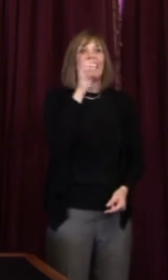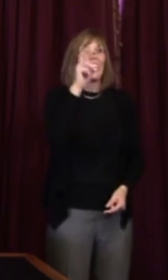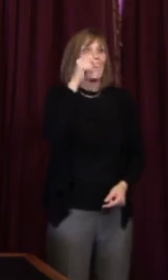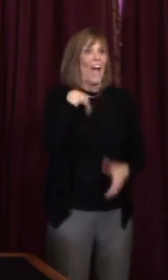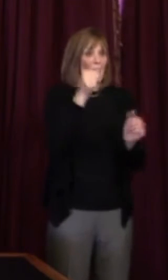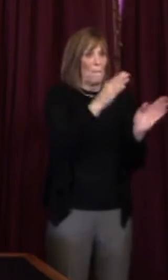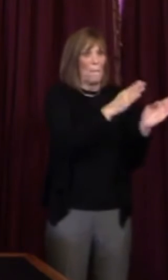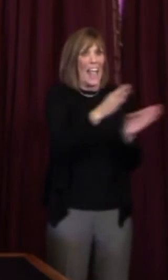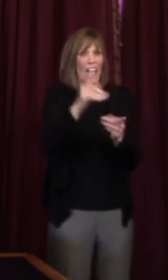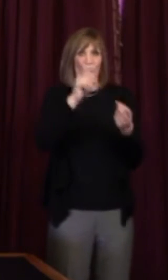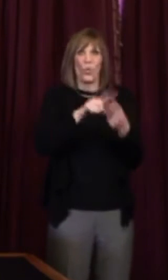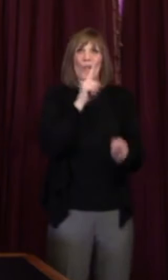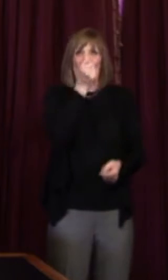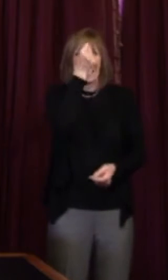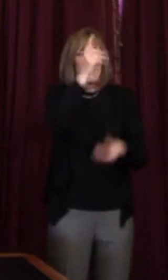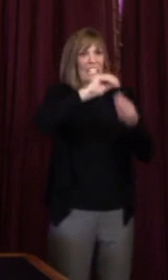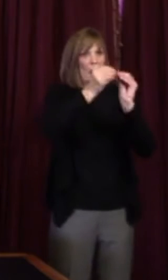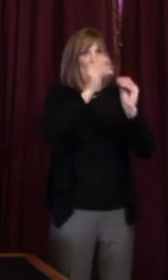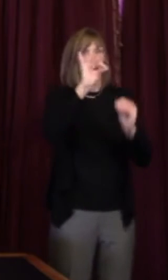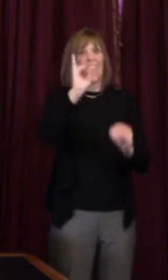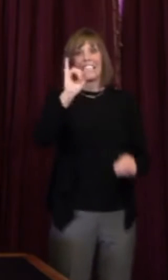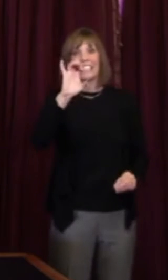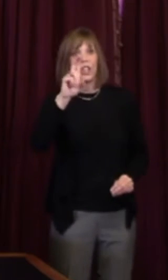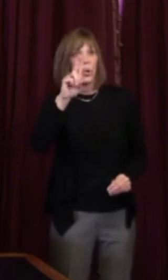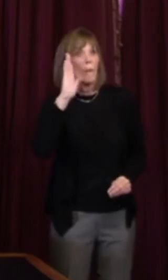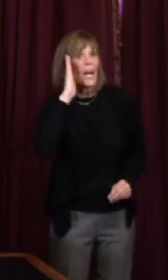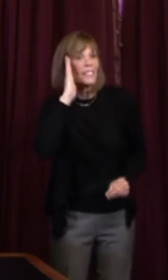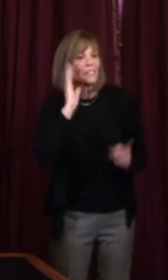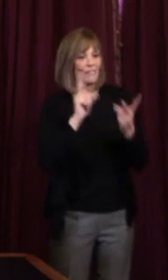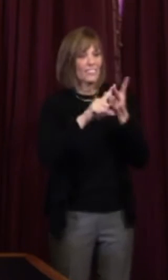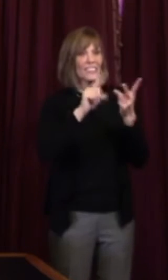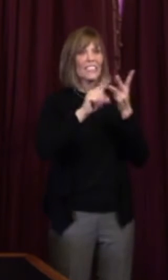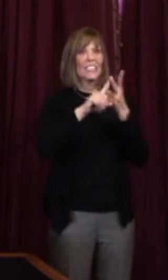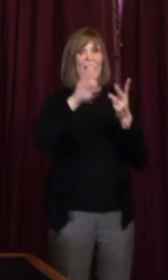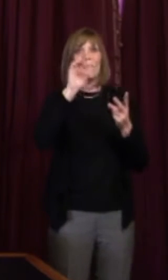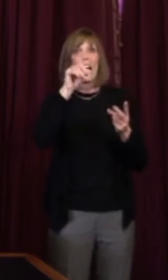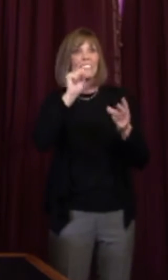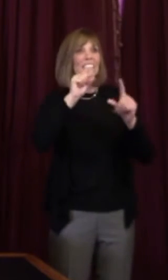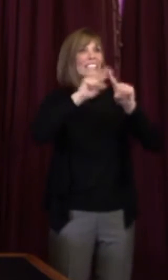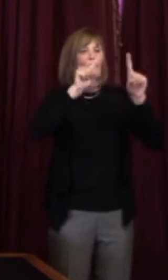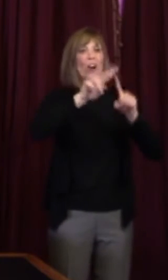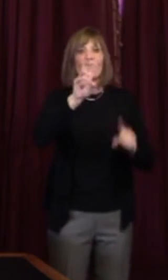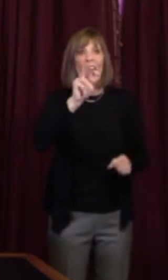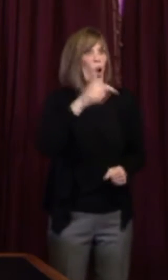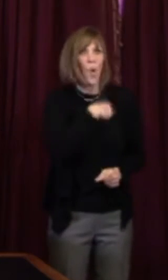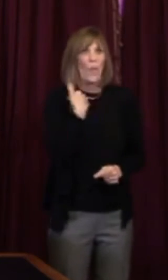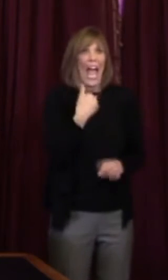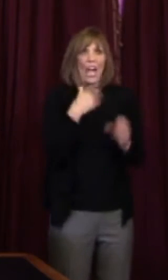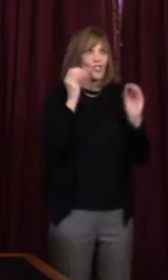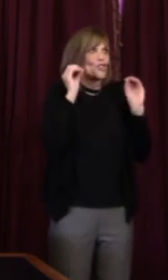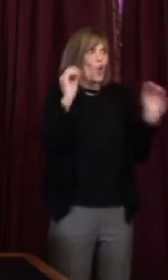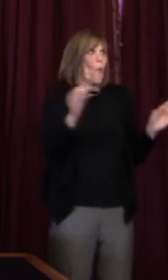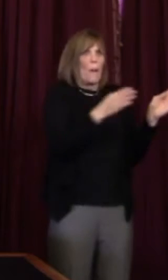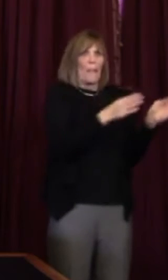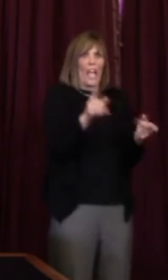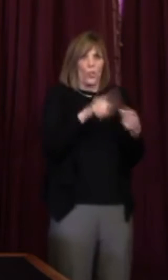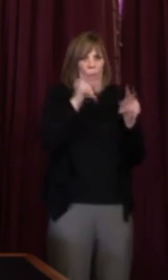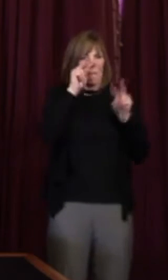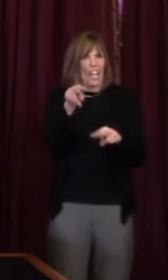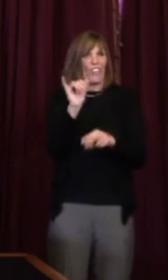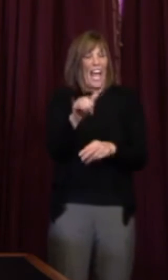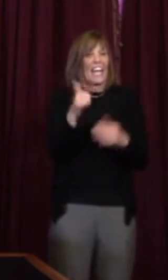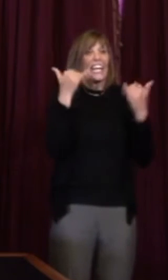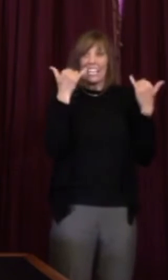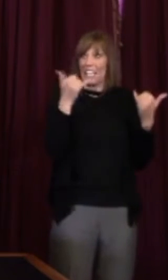to really understand the number of ICU beds, surge beds, and vents that we had. There was no system in place to monitor that.